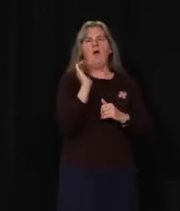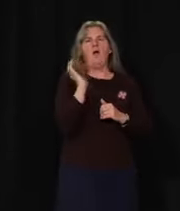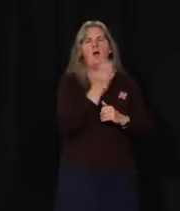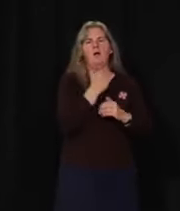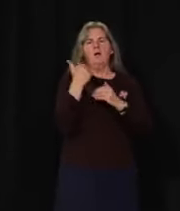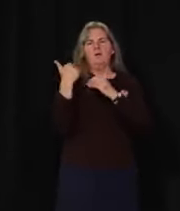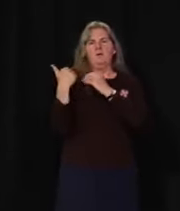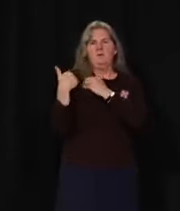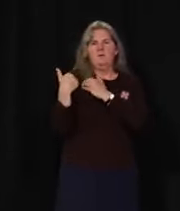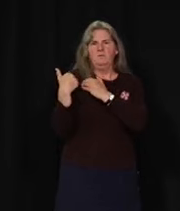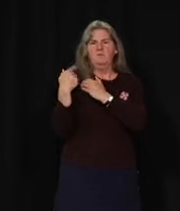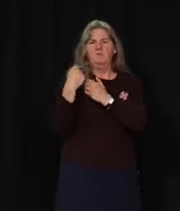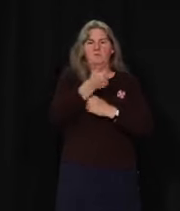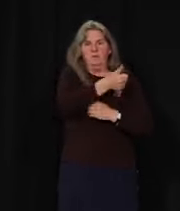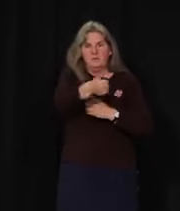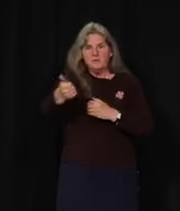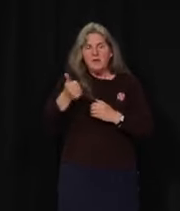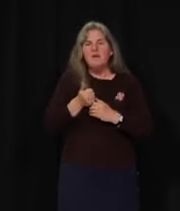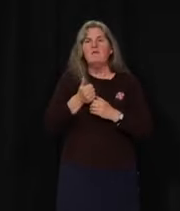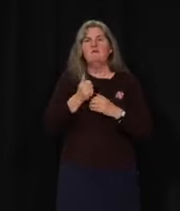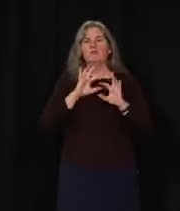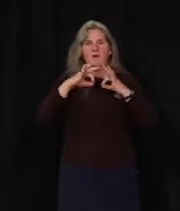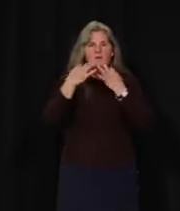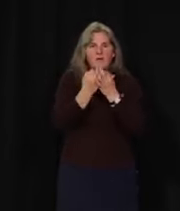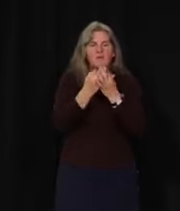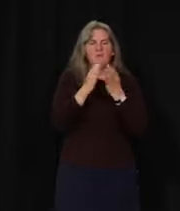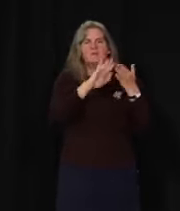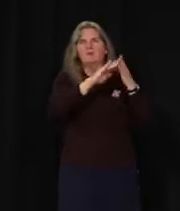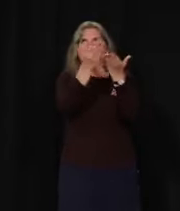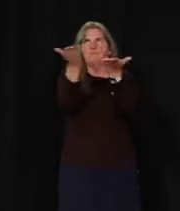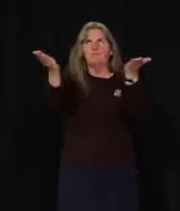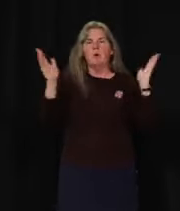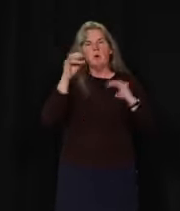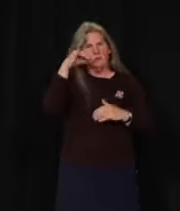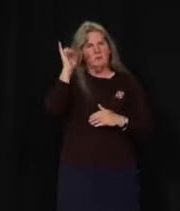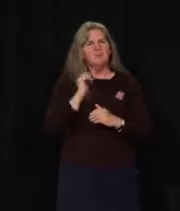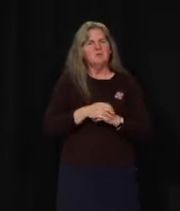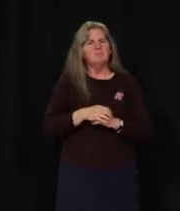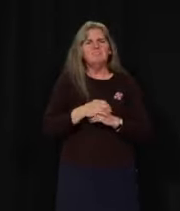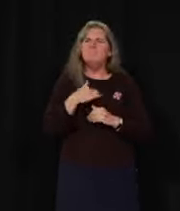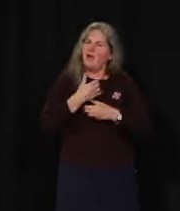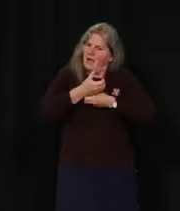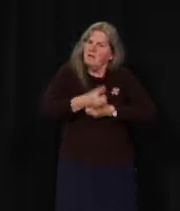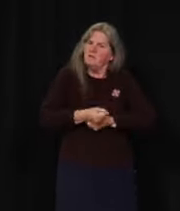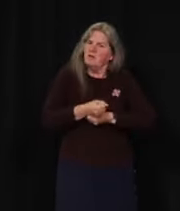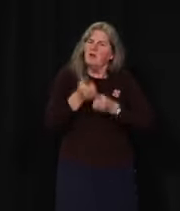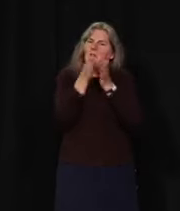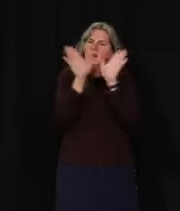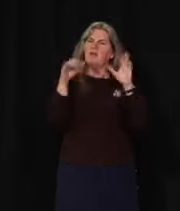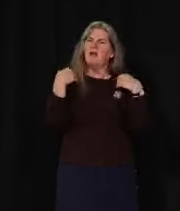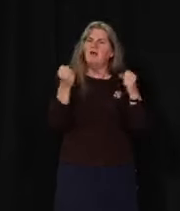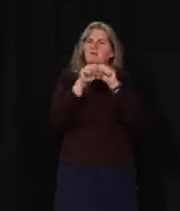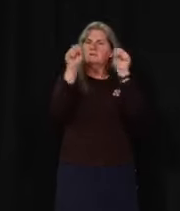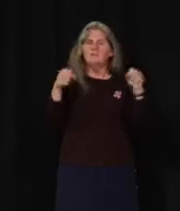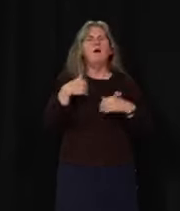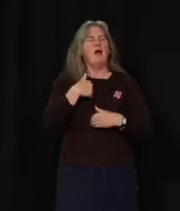to ourselves, to our families, and to our community as a whole. I have trust in our public health system and